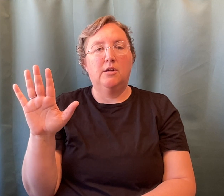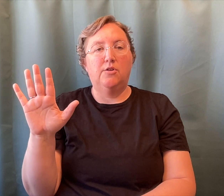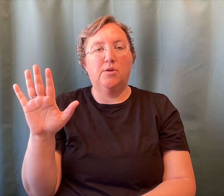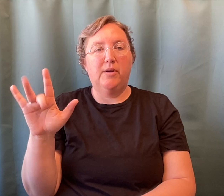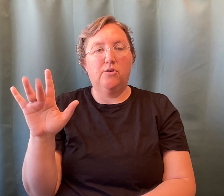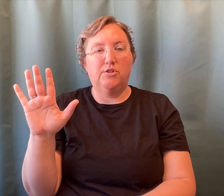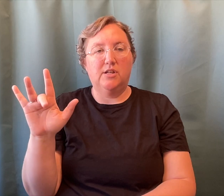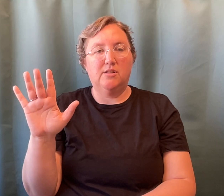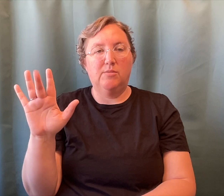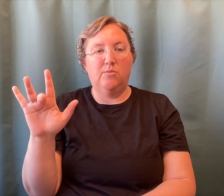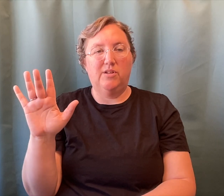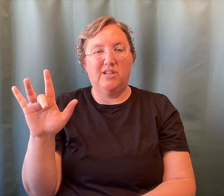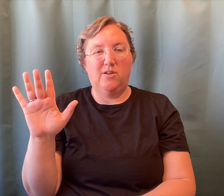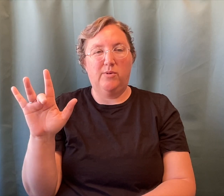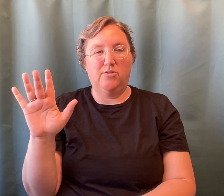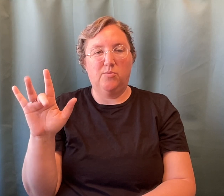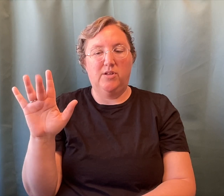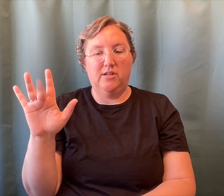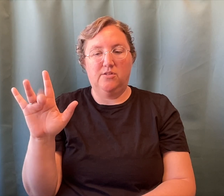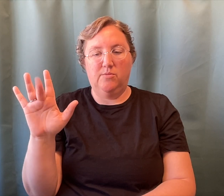You can wiggle just the middle one, which kind of wiggles the one next to it.